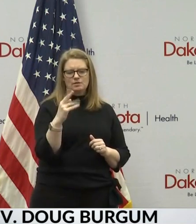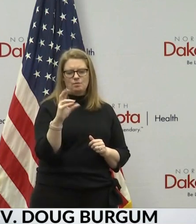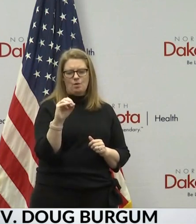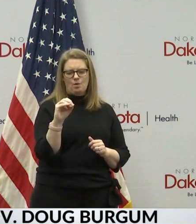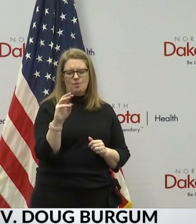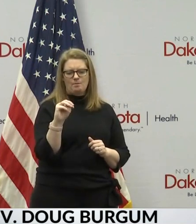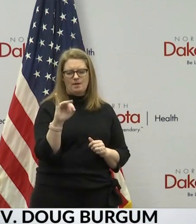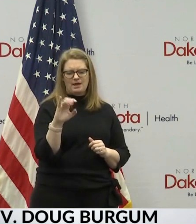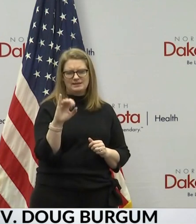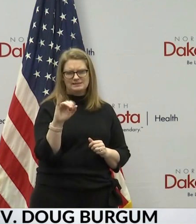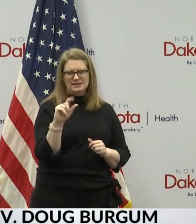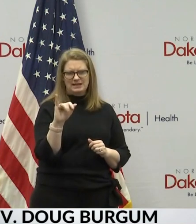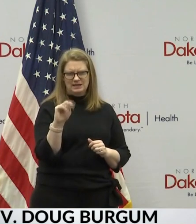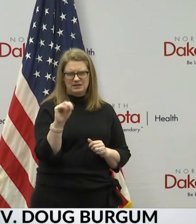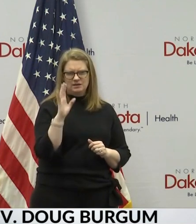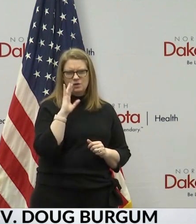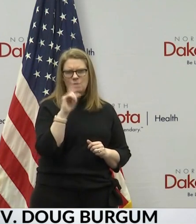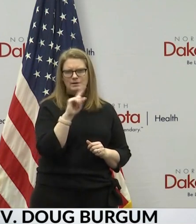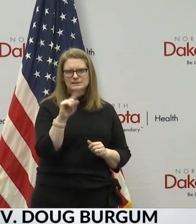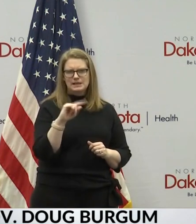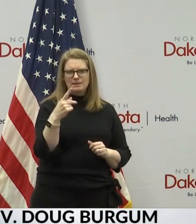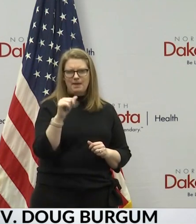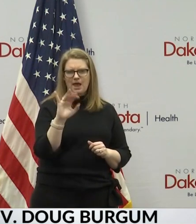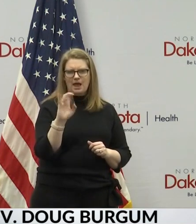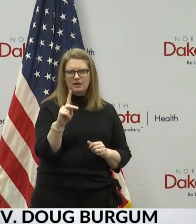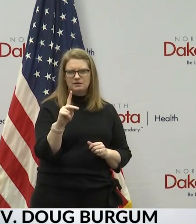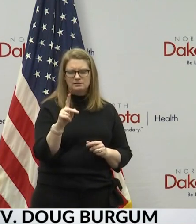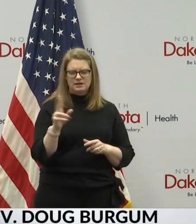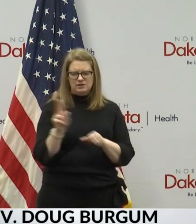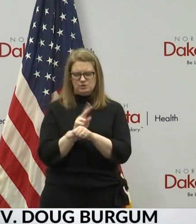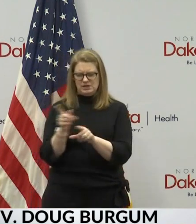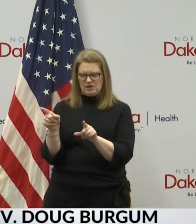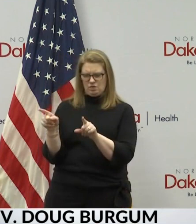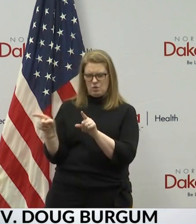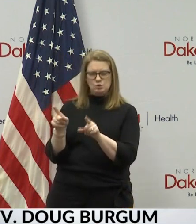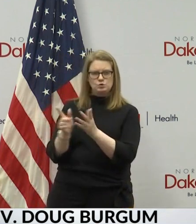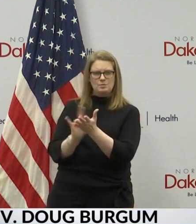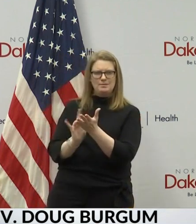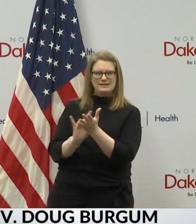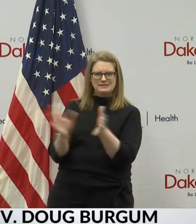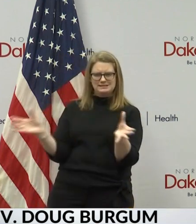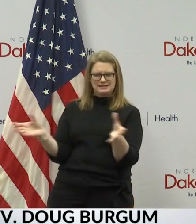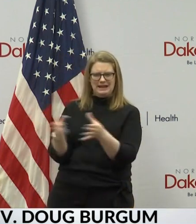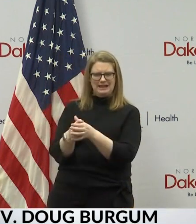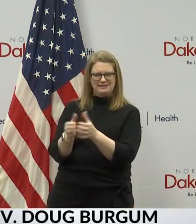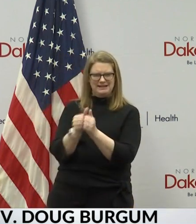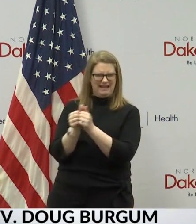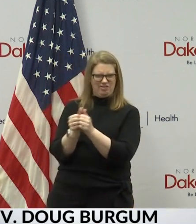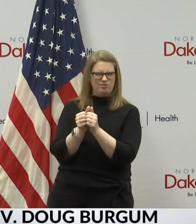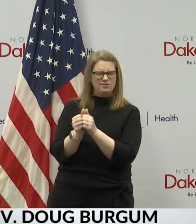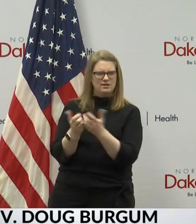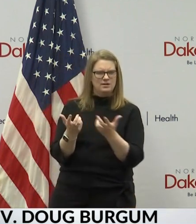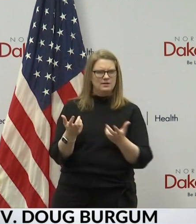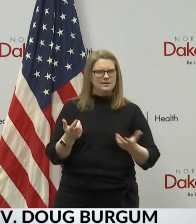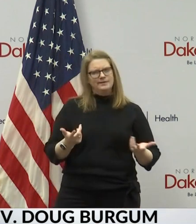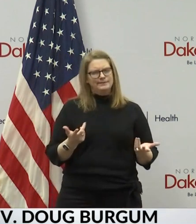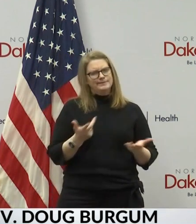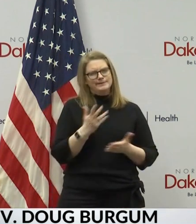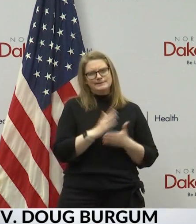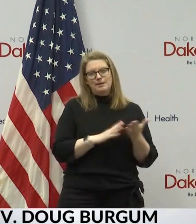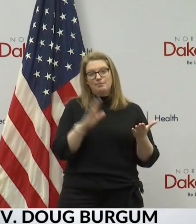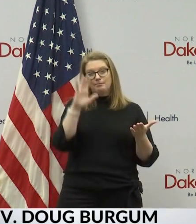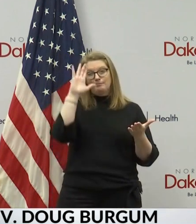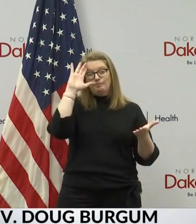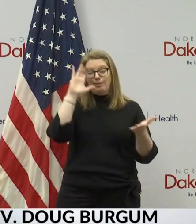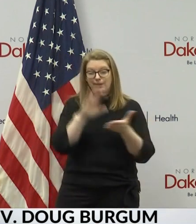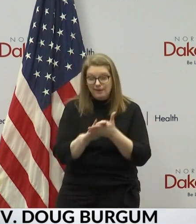its name Z-Pak, and those therapies, there's some belief that it works. I say